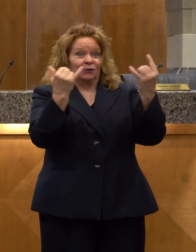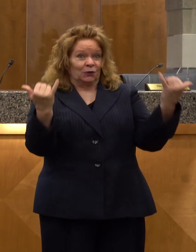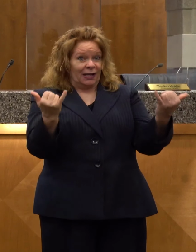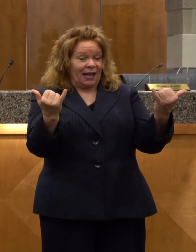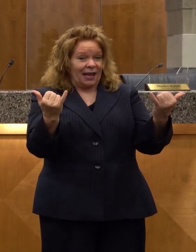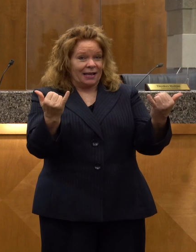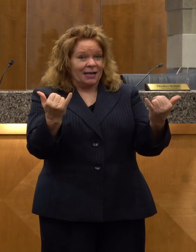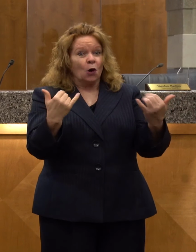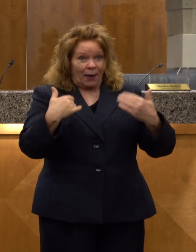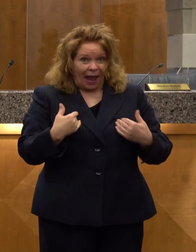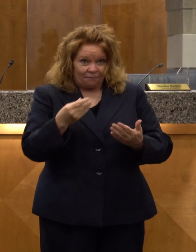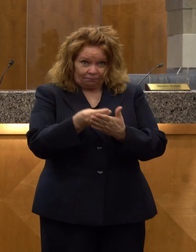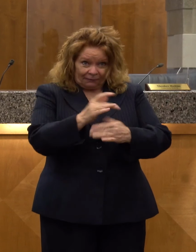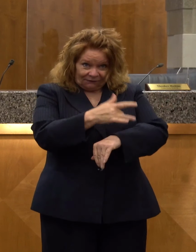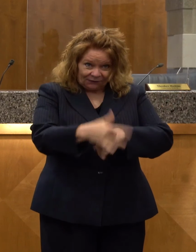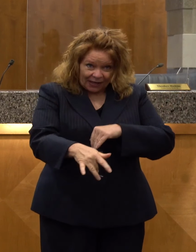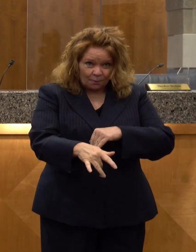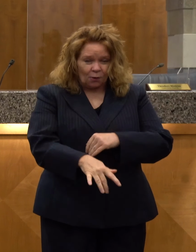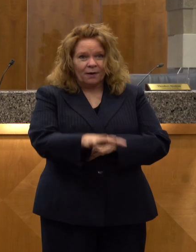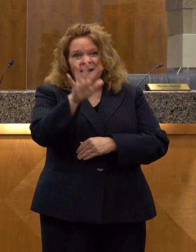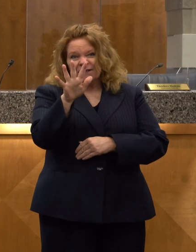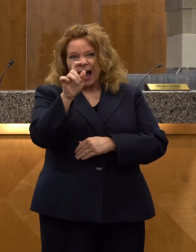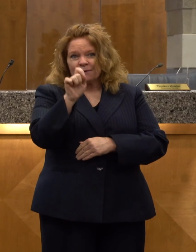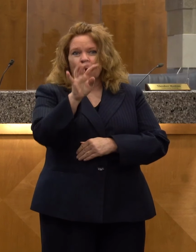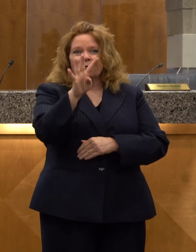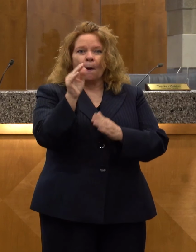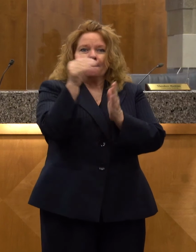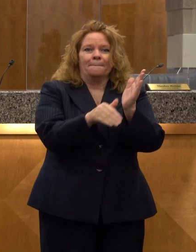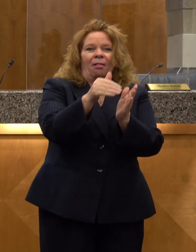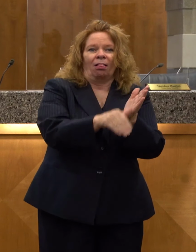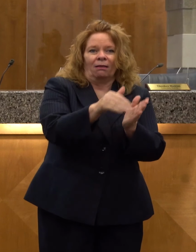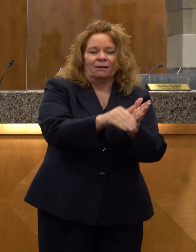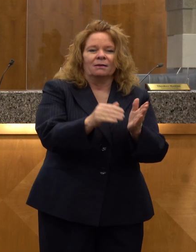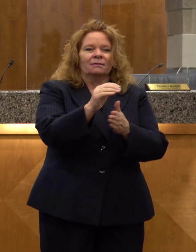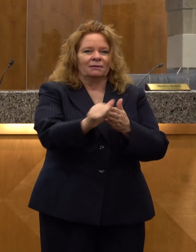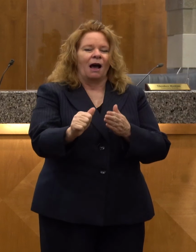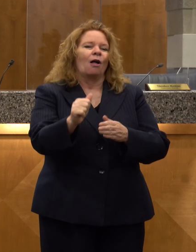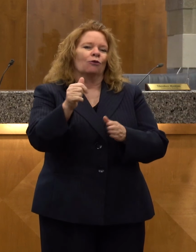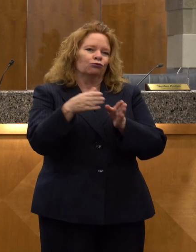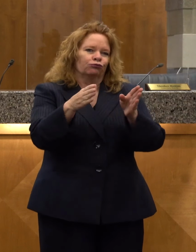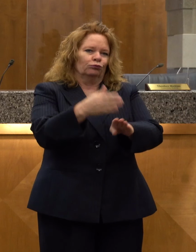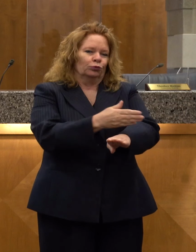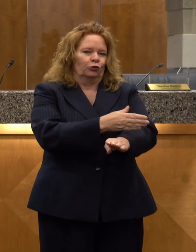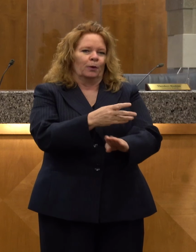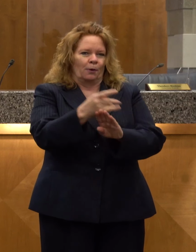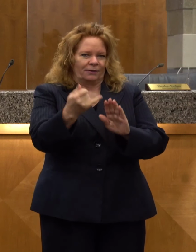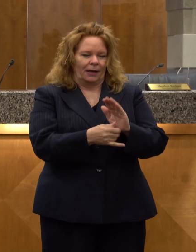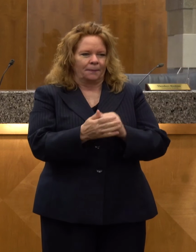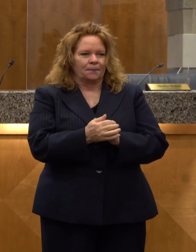have in hand the funds for the $5.4 million road improvement project.